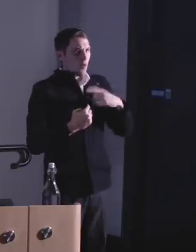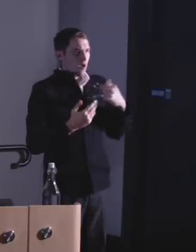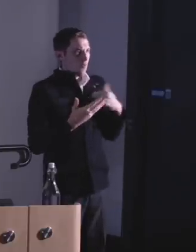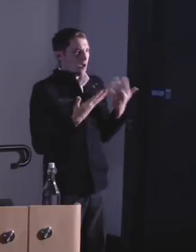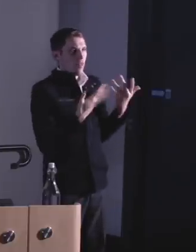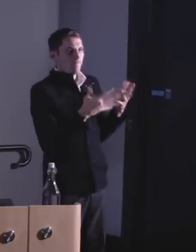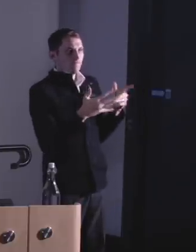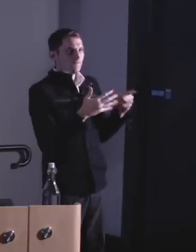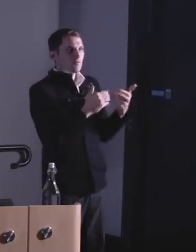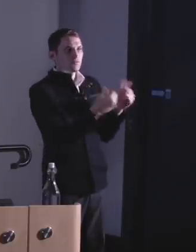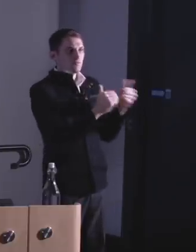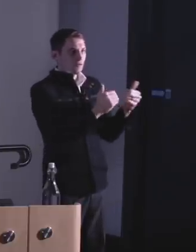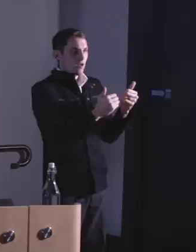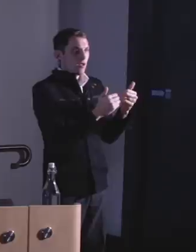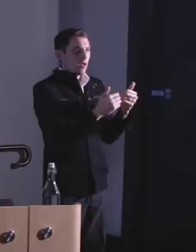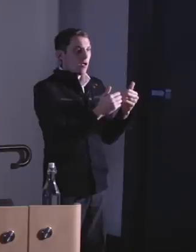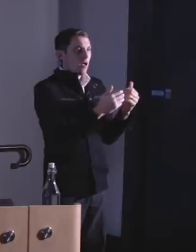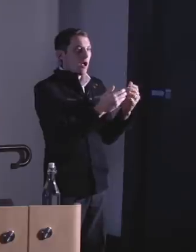happen again?